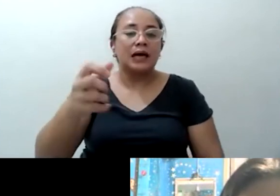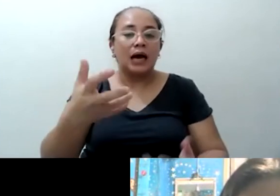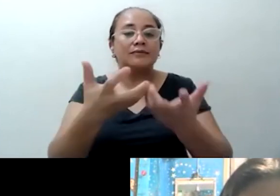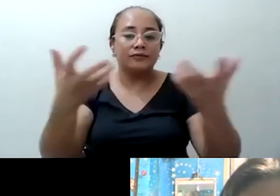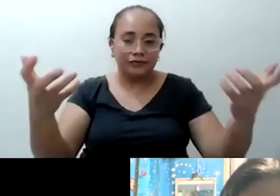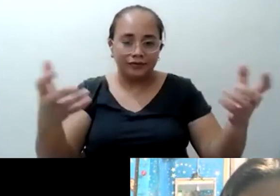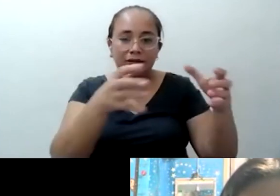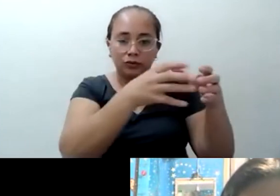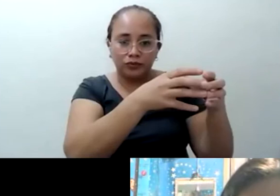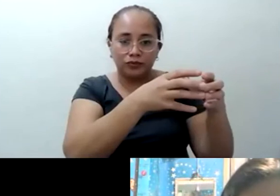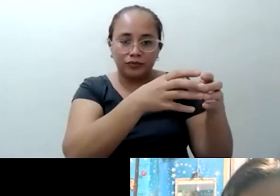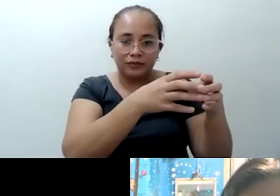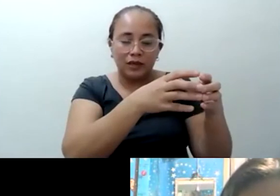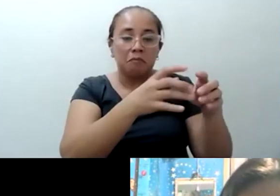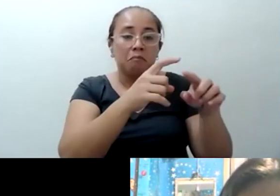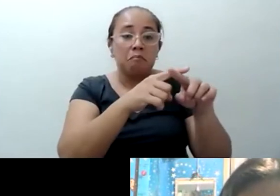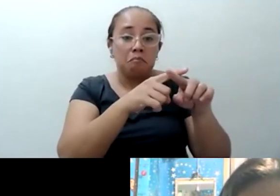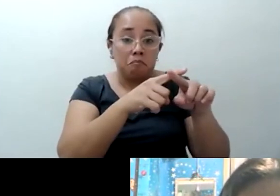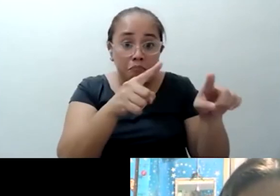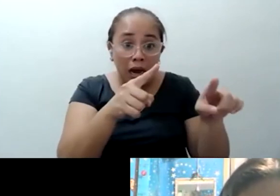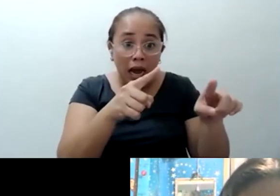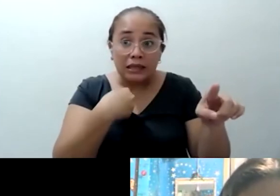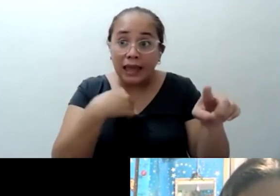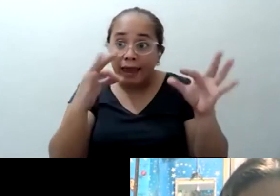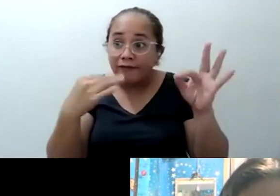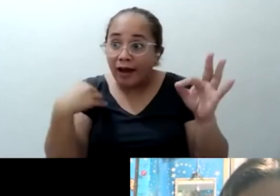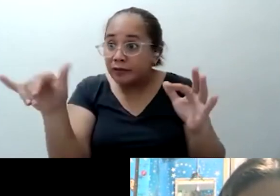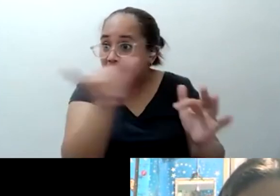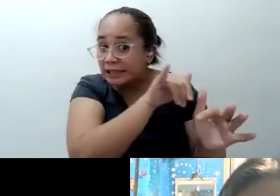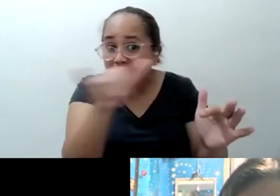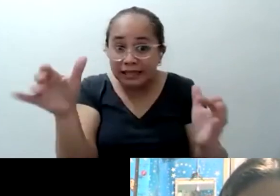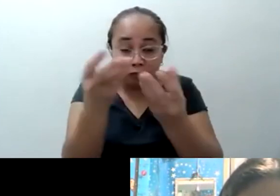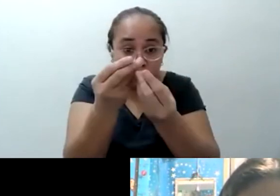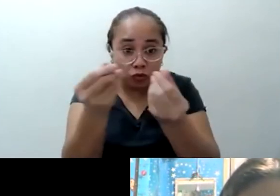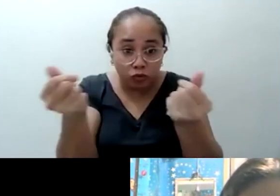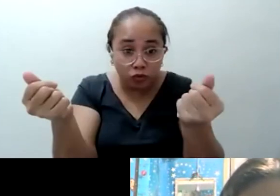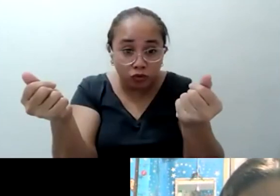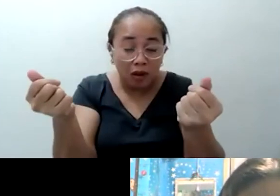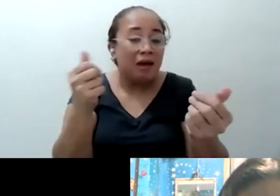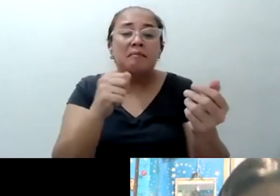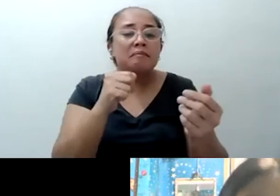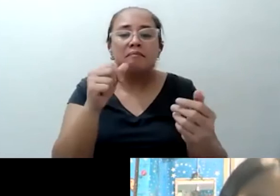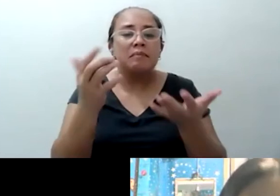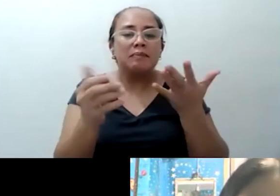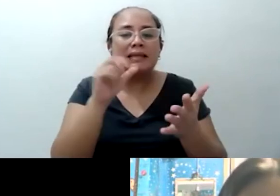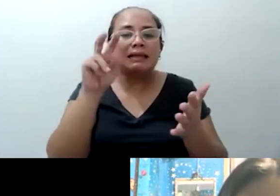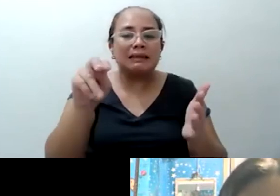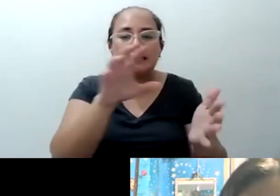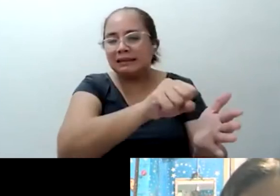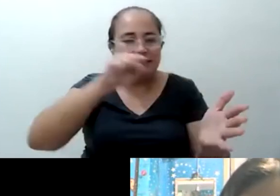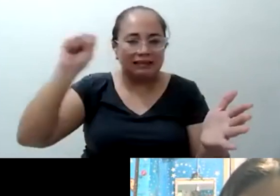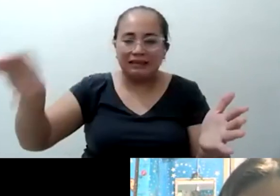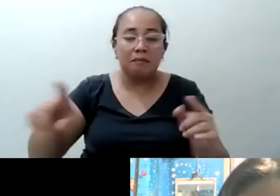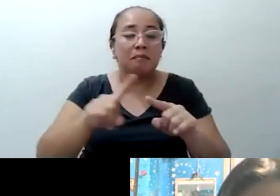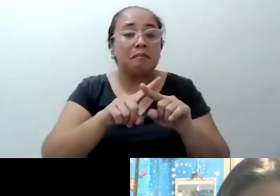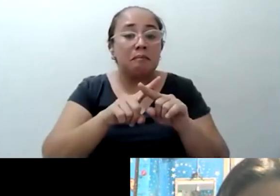category. But if you come up with the same solution, you may not need to take them out. See, my problem is when